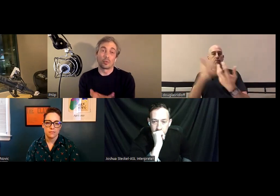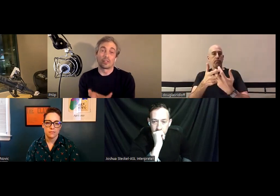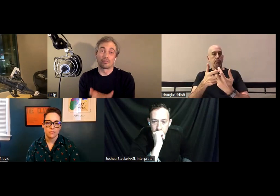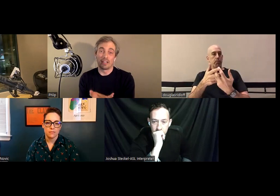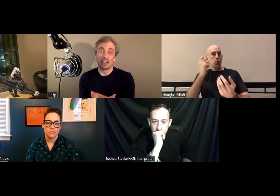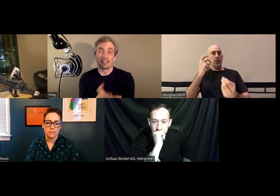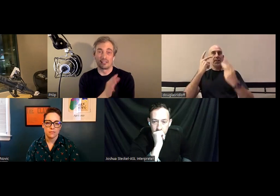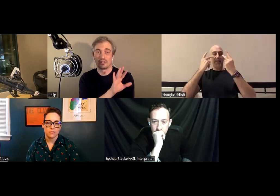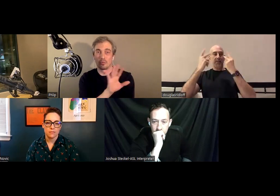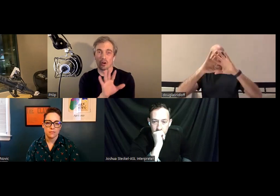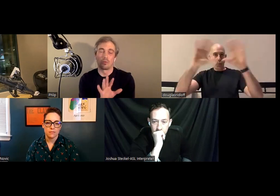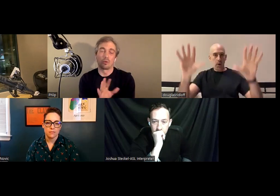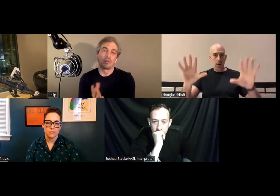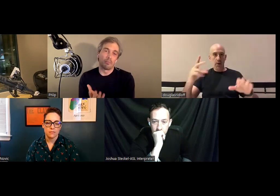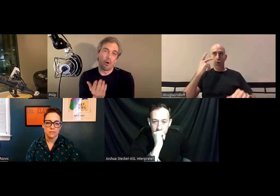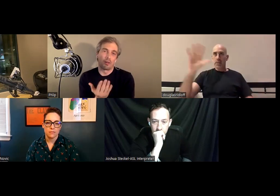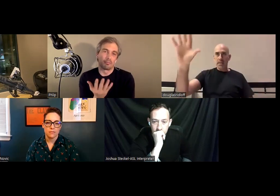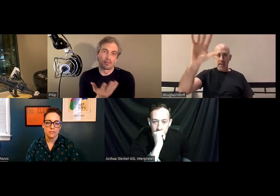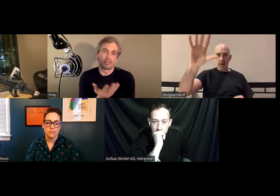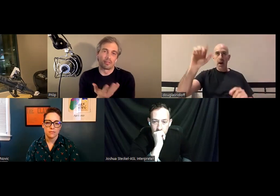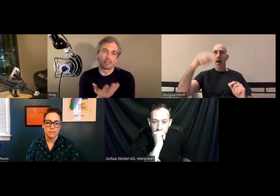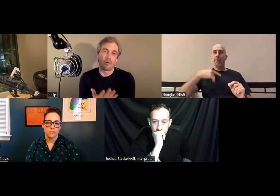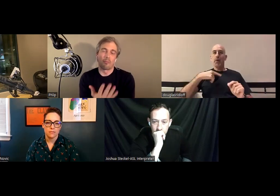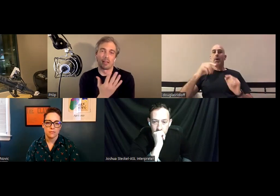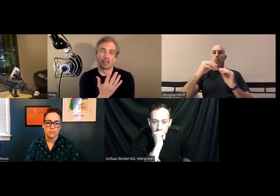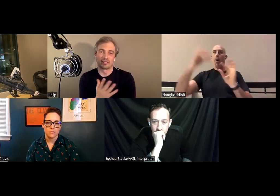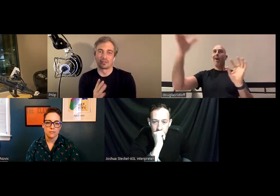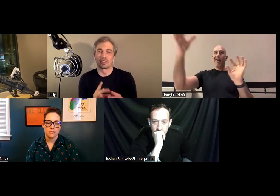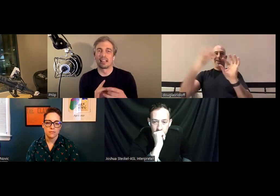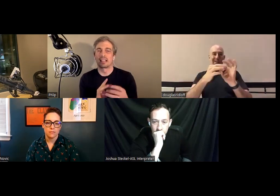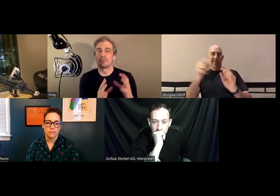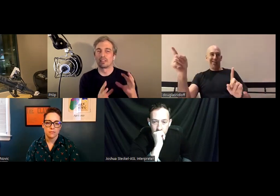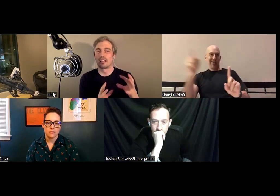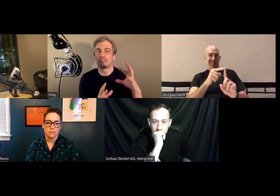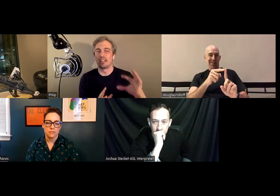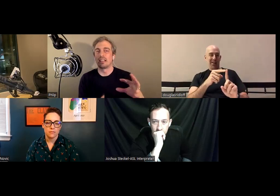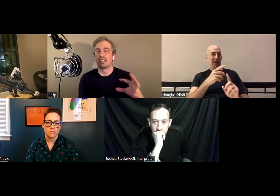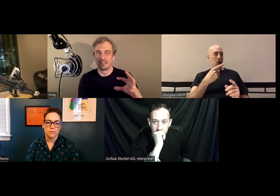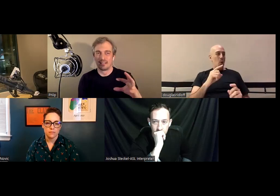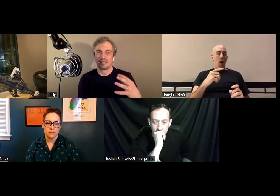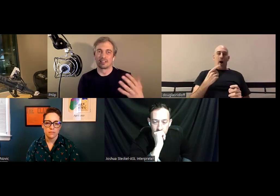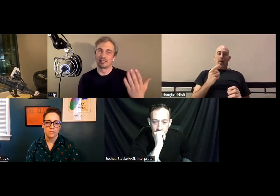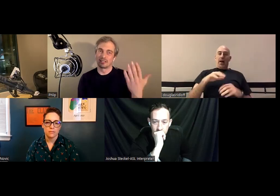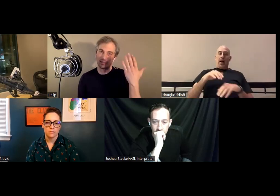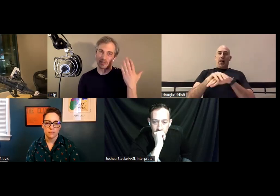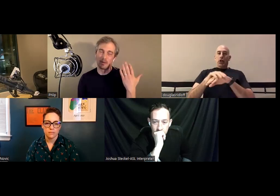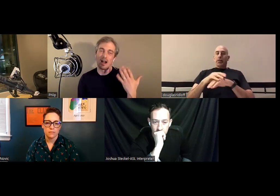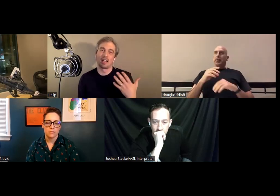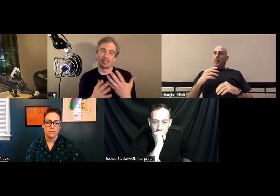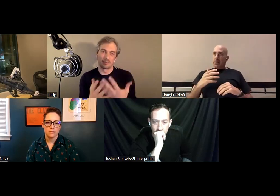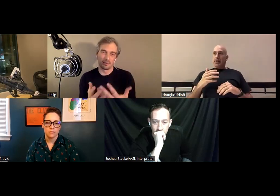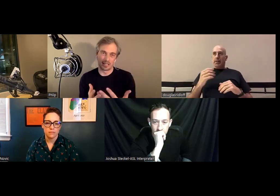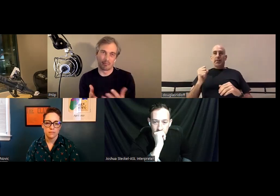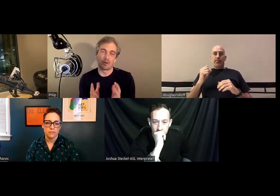Did it also with graffiti on the wall, where I would perform a poem based or connected with that graffiti, so that there's an